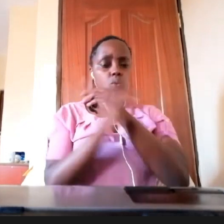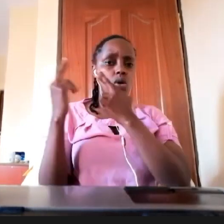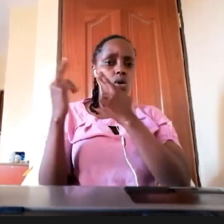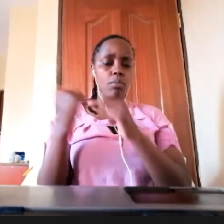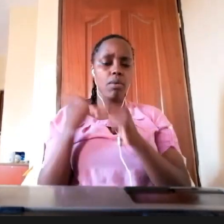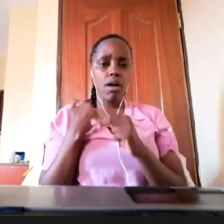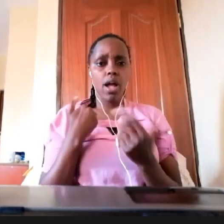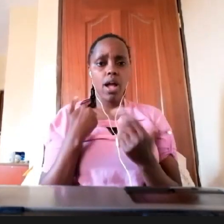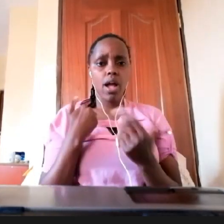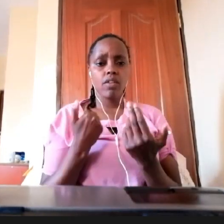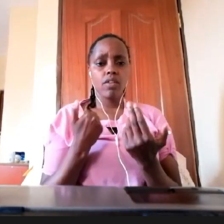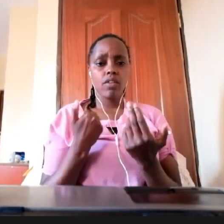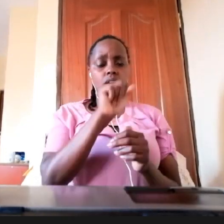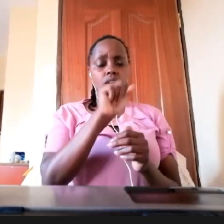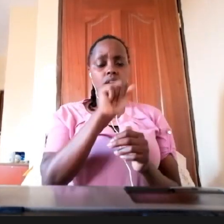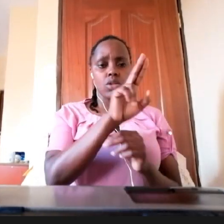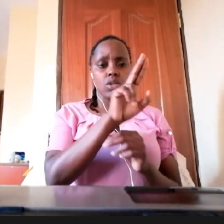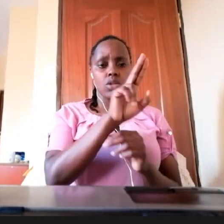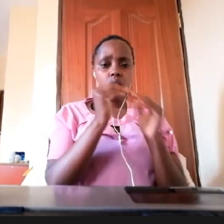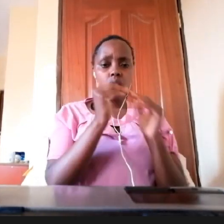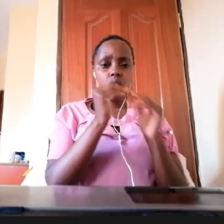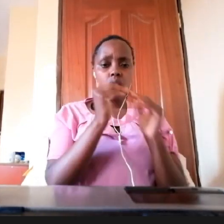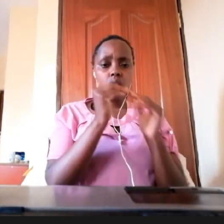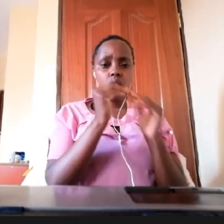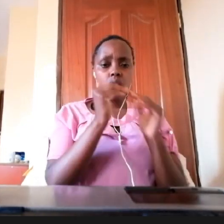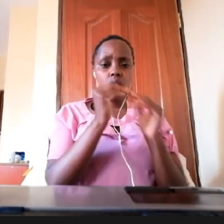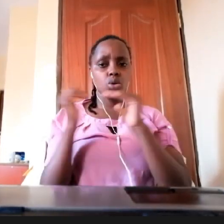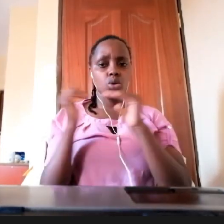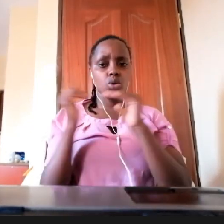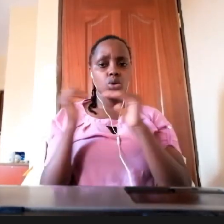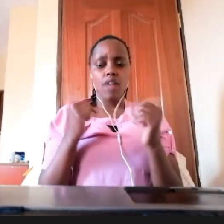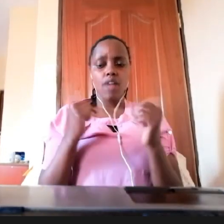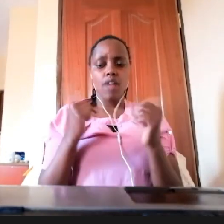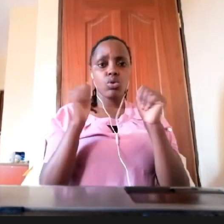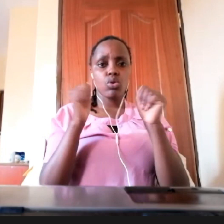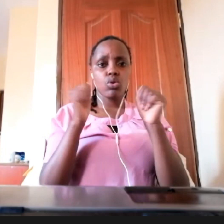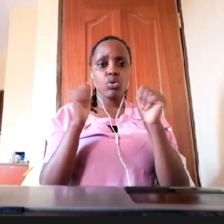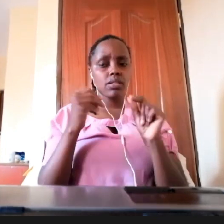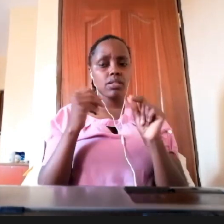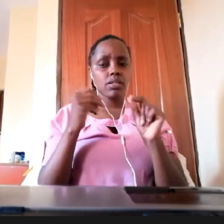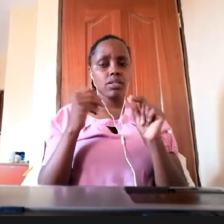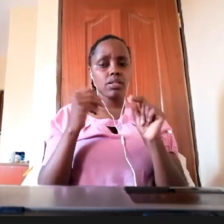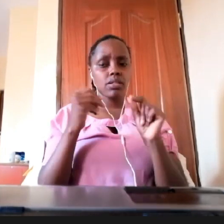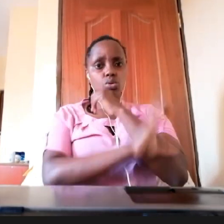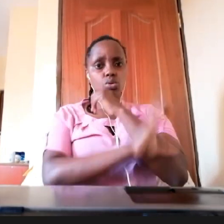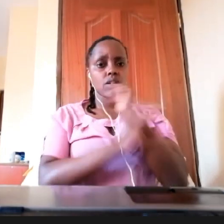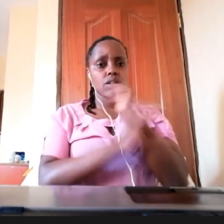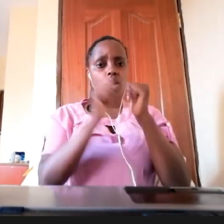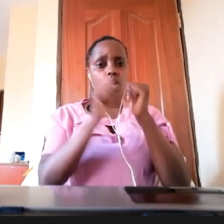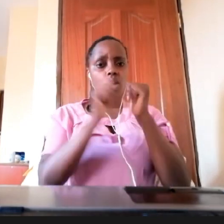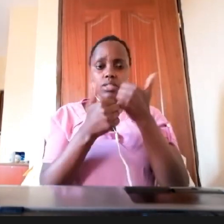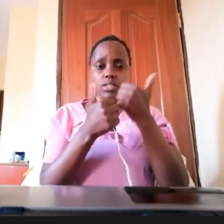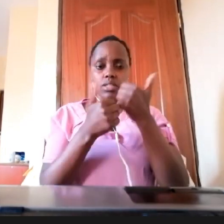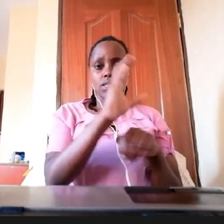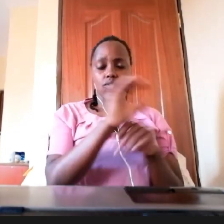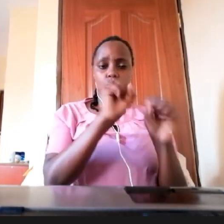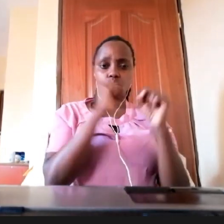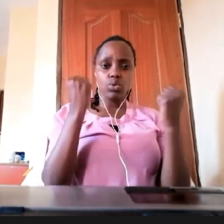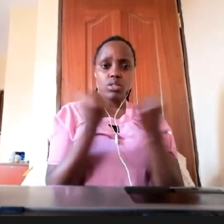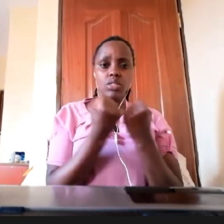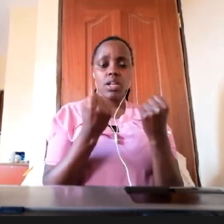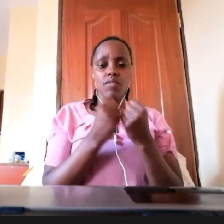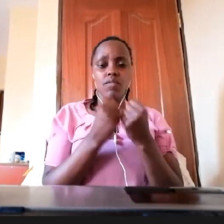hoping at the AU level, at national level, there will be really strong messages to countries that civil society organizations are